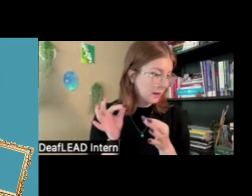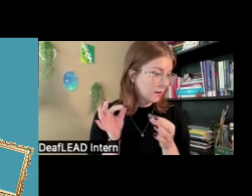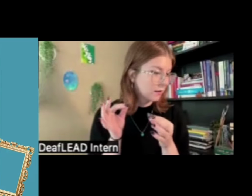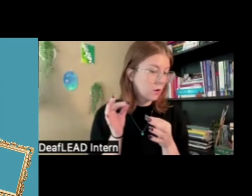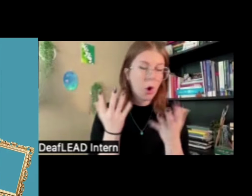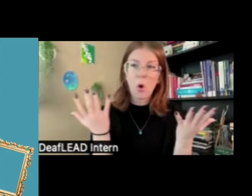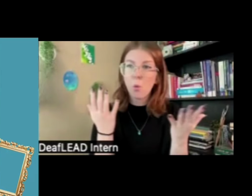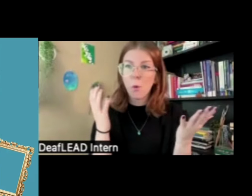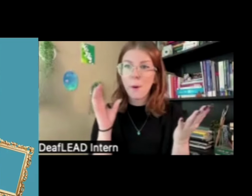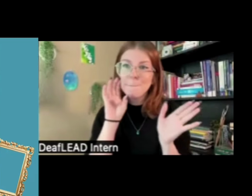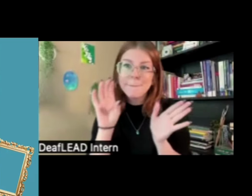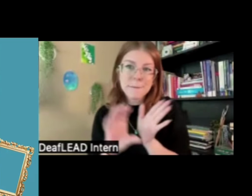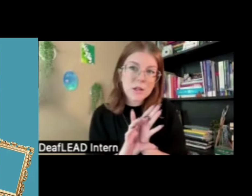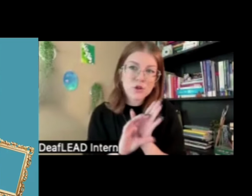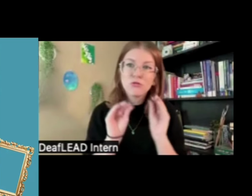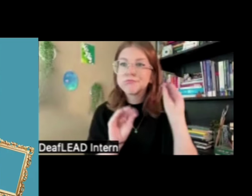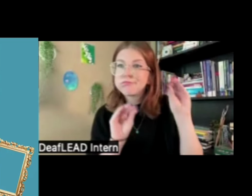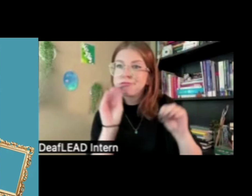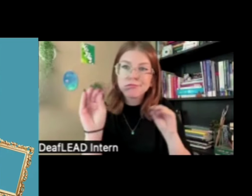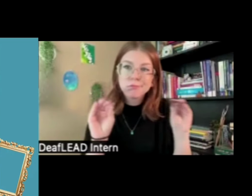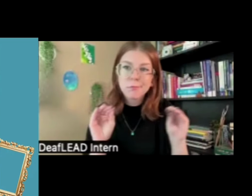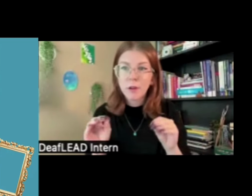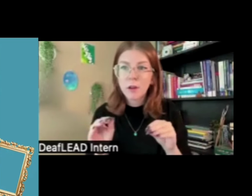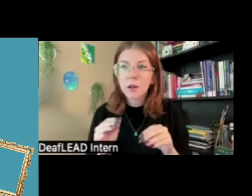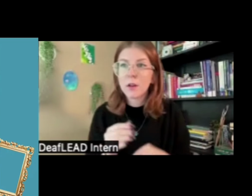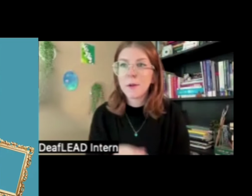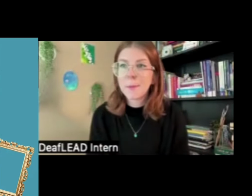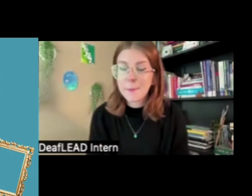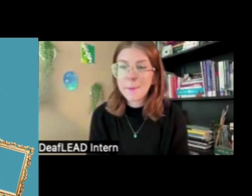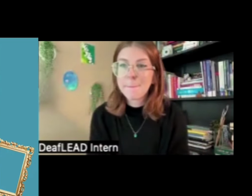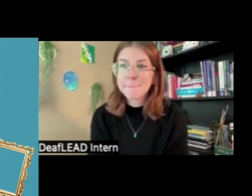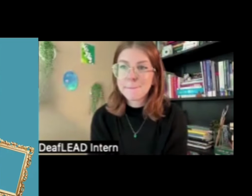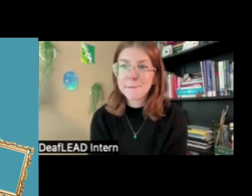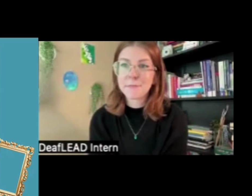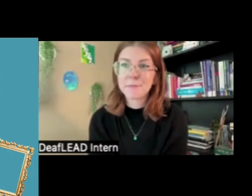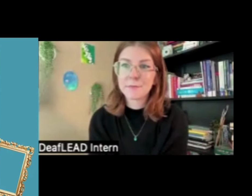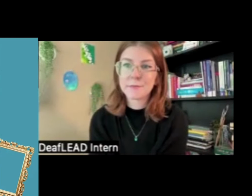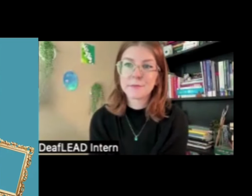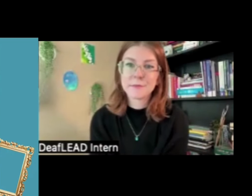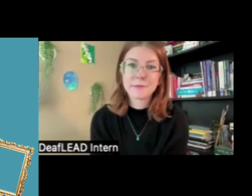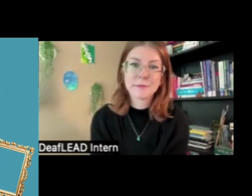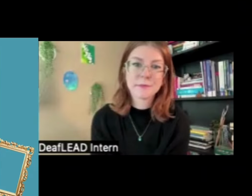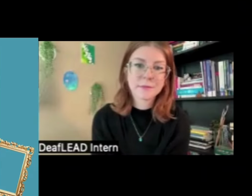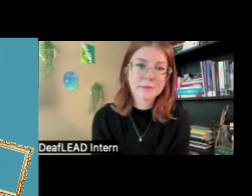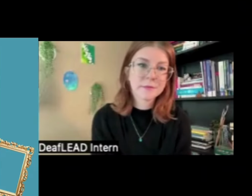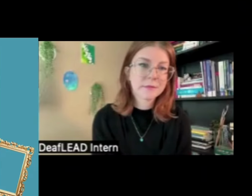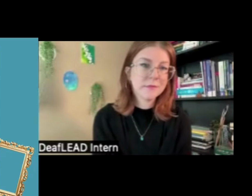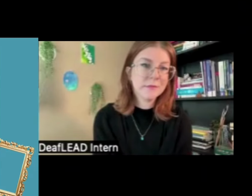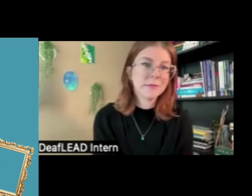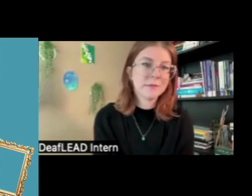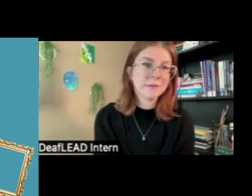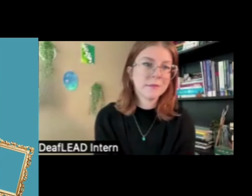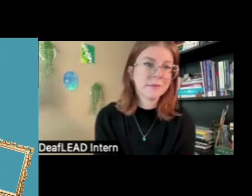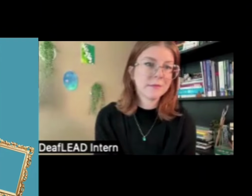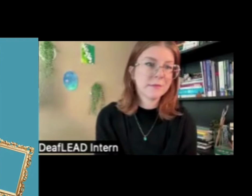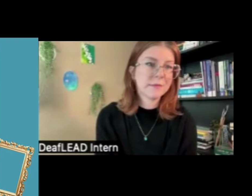So in 1 minute, I'll go ahead and explain about the pictures inside of the frames.